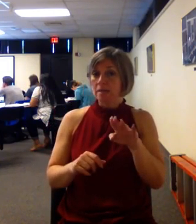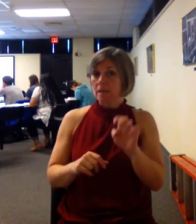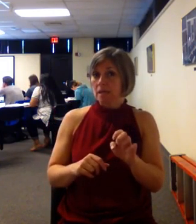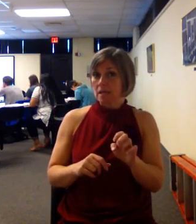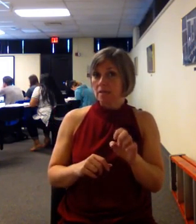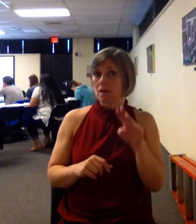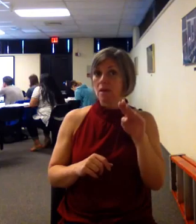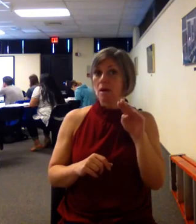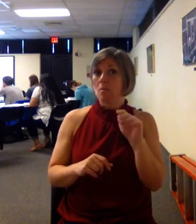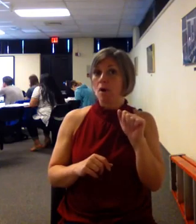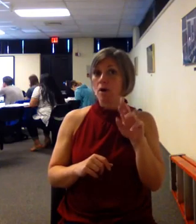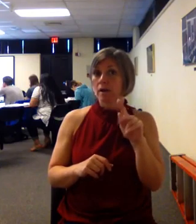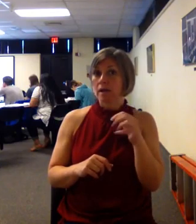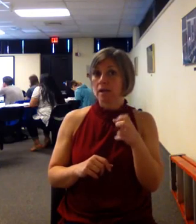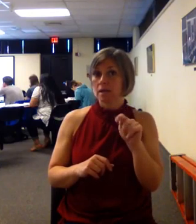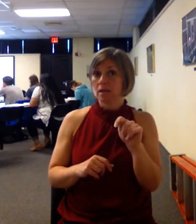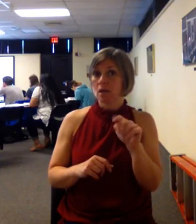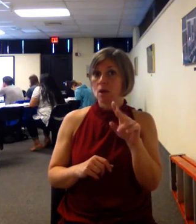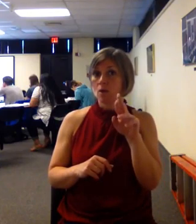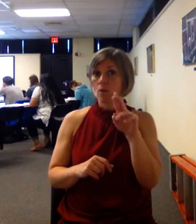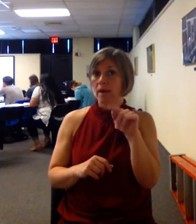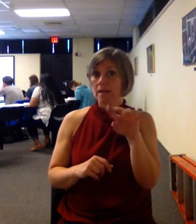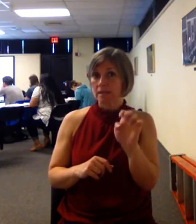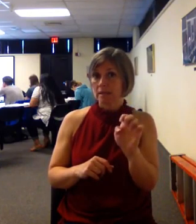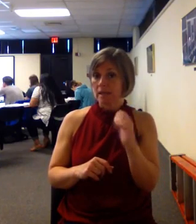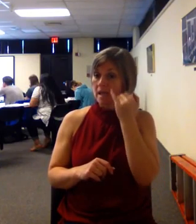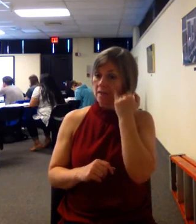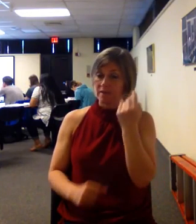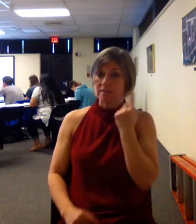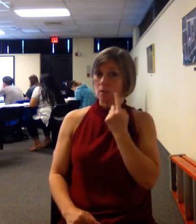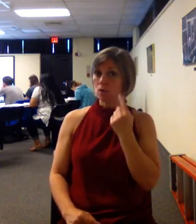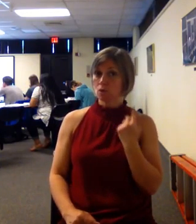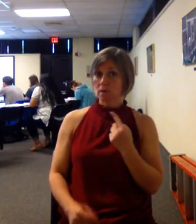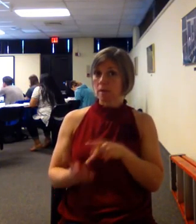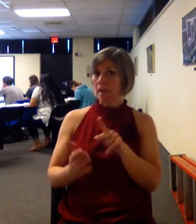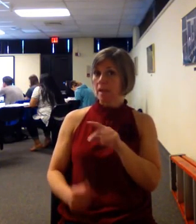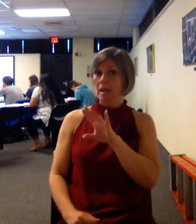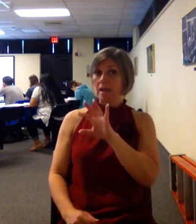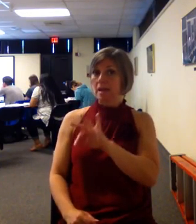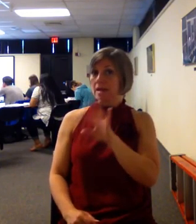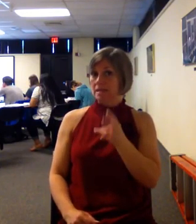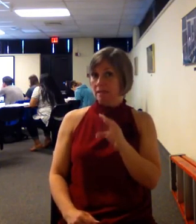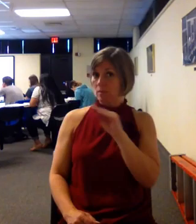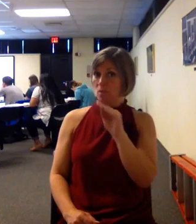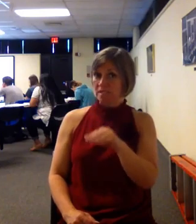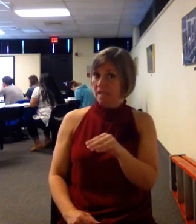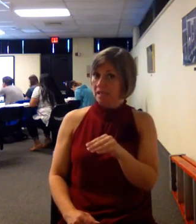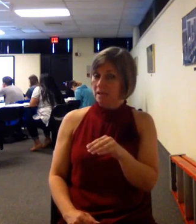rate would be. So if people are only willing to pay 97% for that of the par face value of that